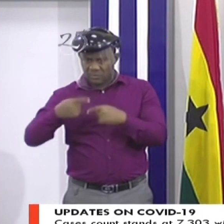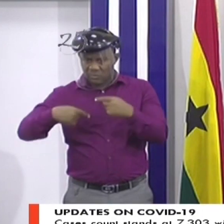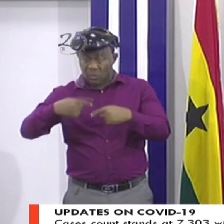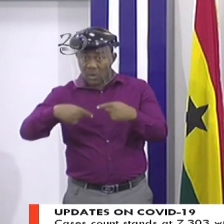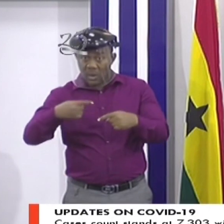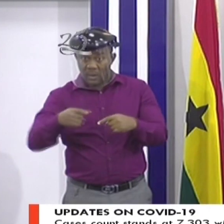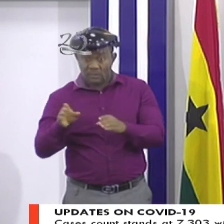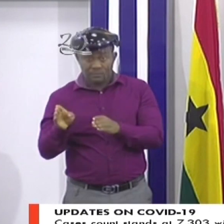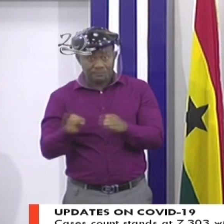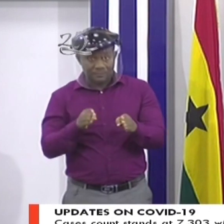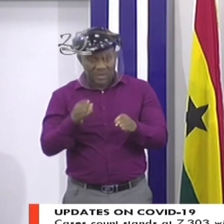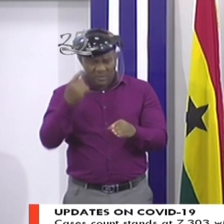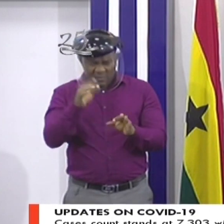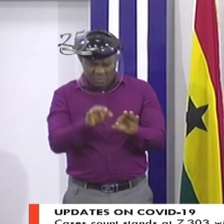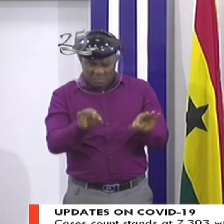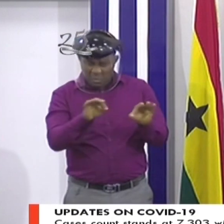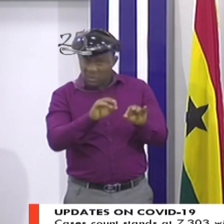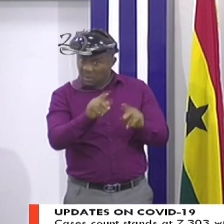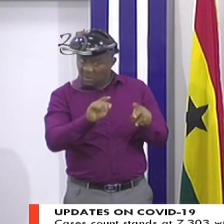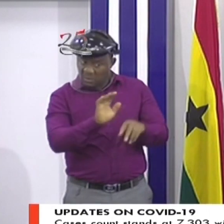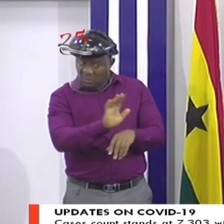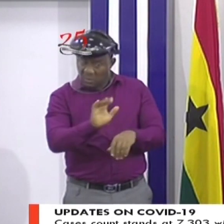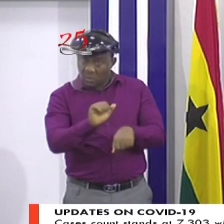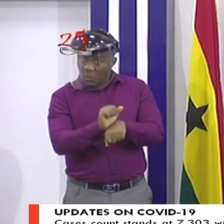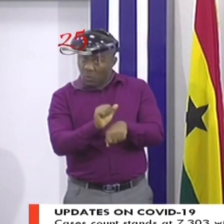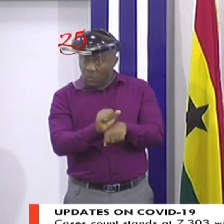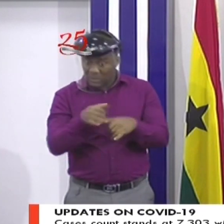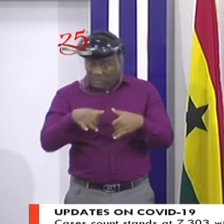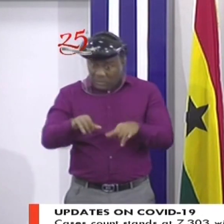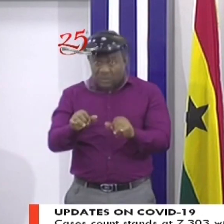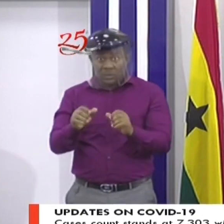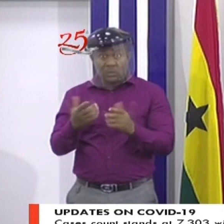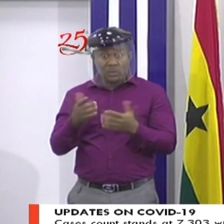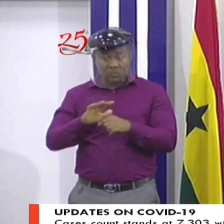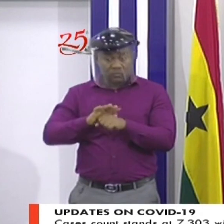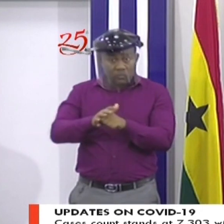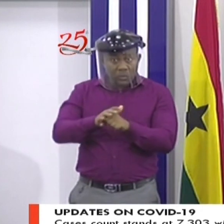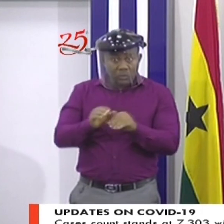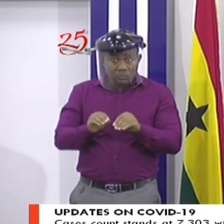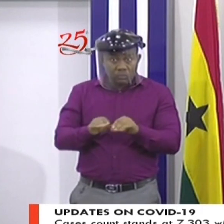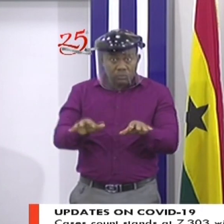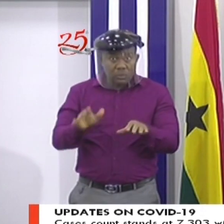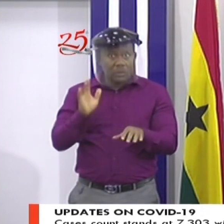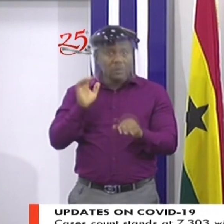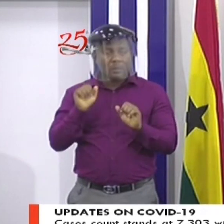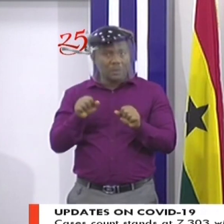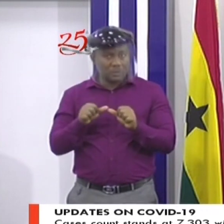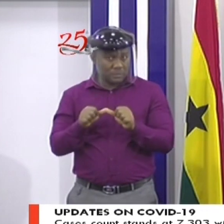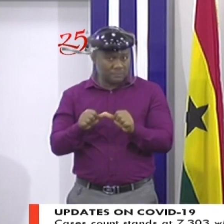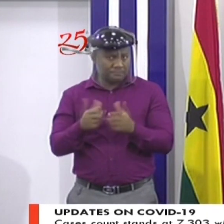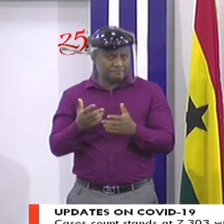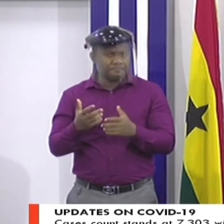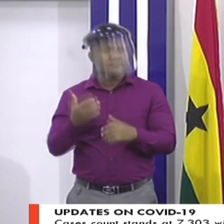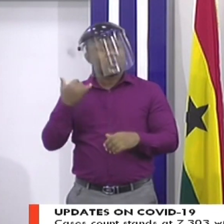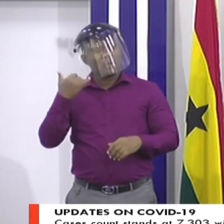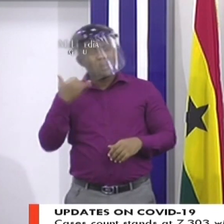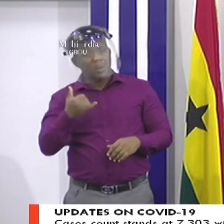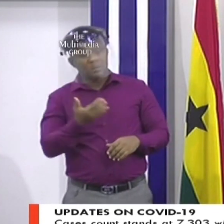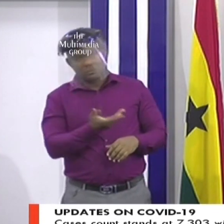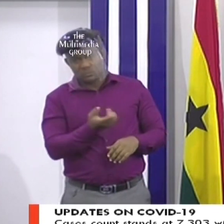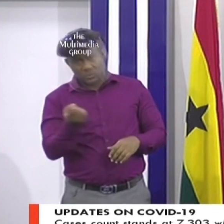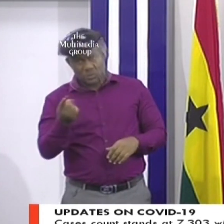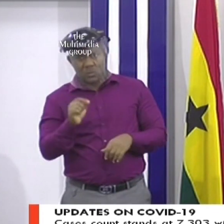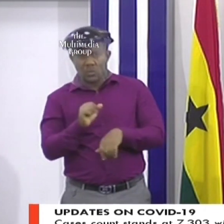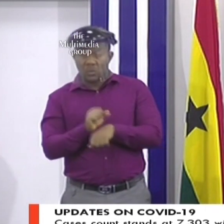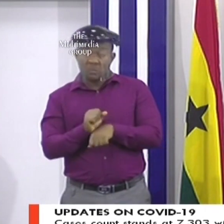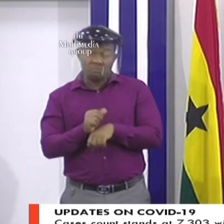particularly for the essential services. And once in a while, some people may be called and it may